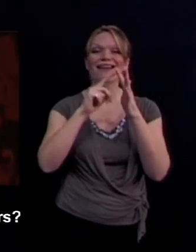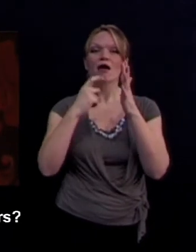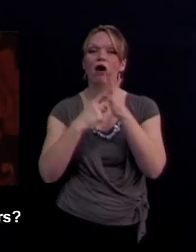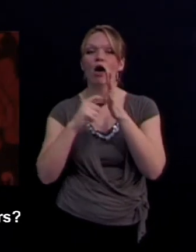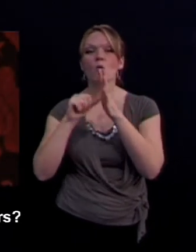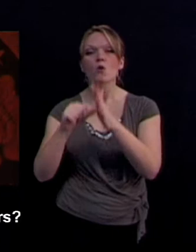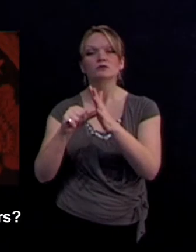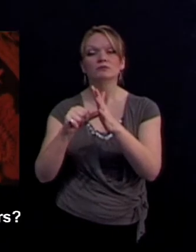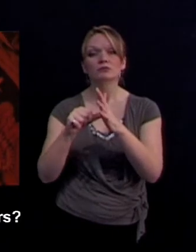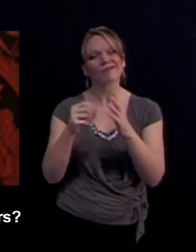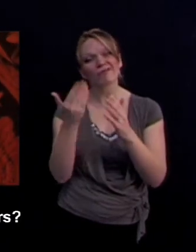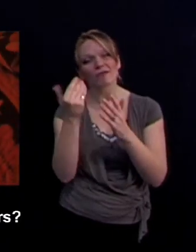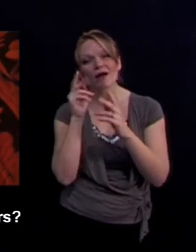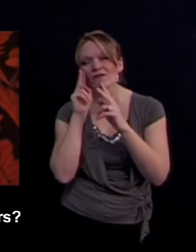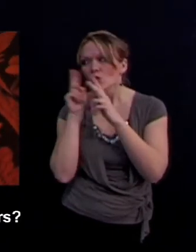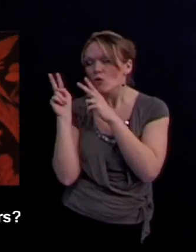Look, come close.